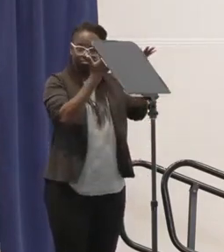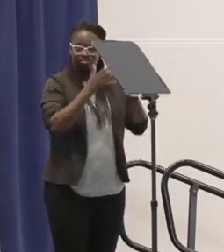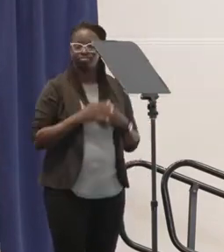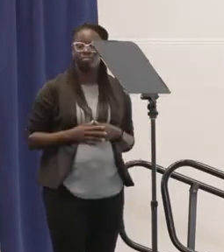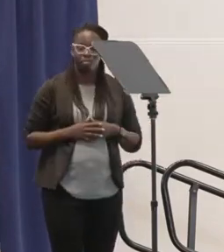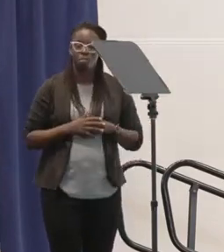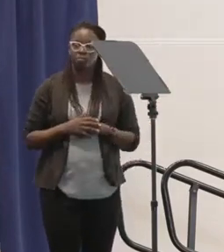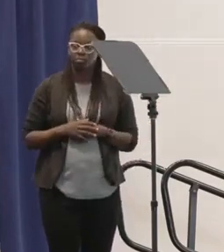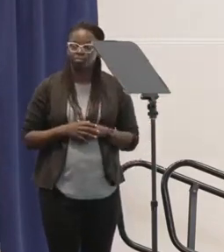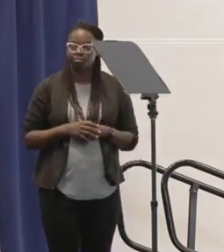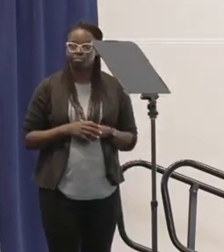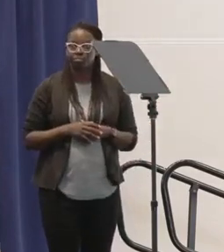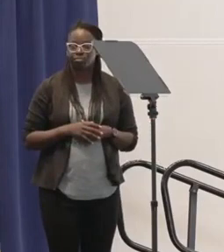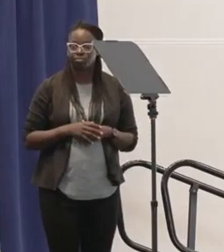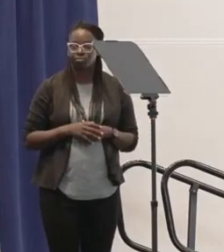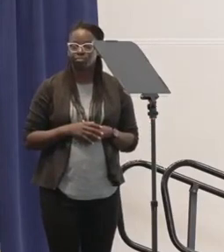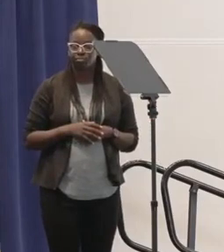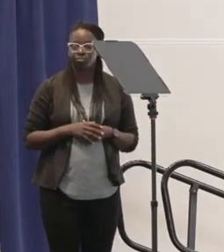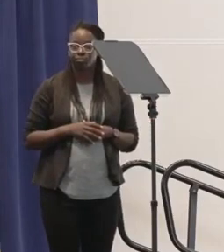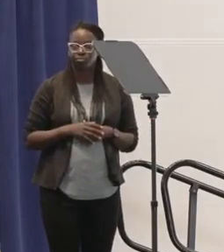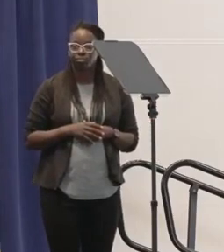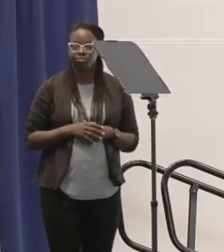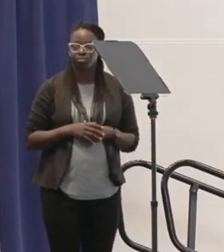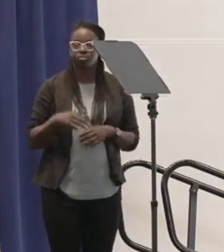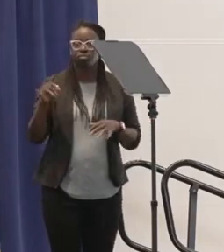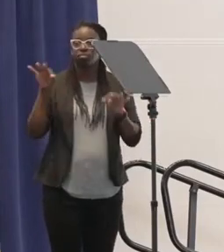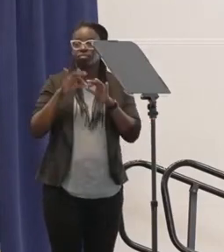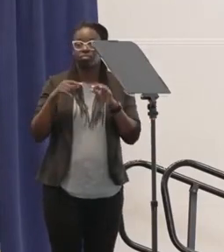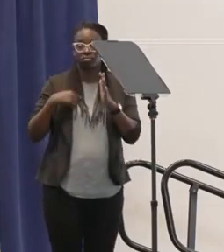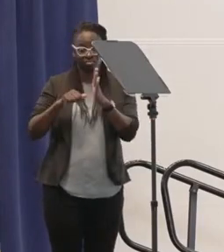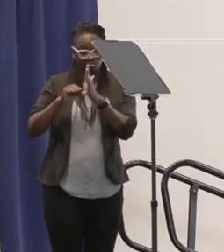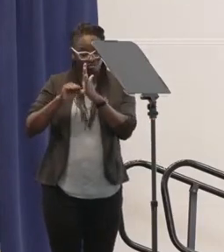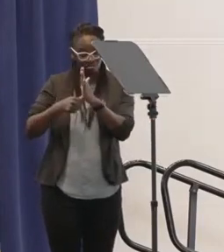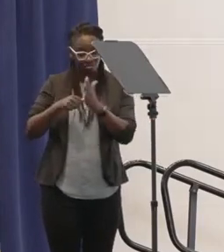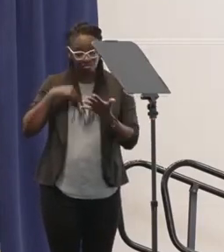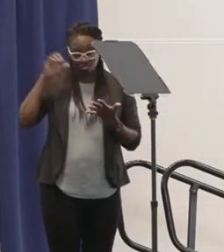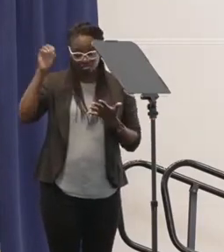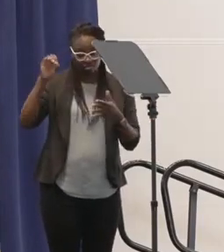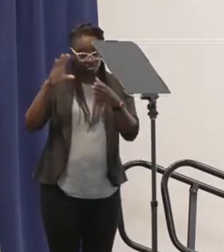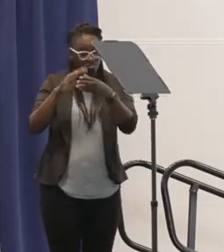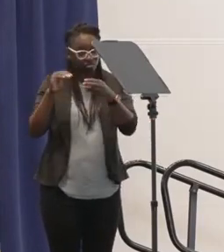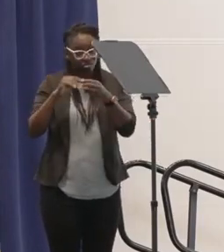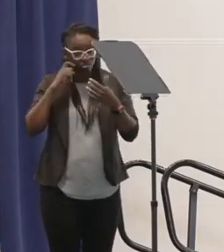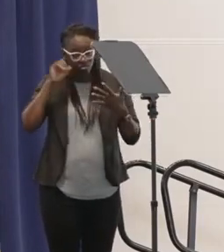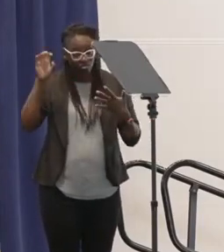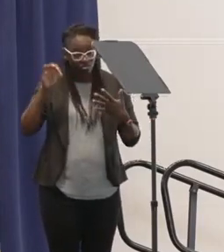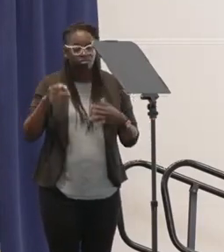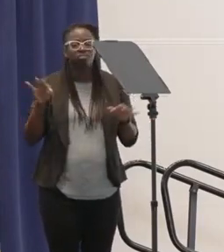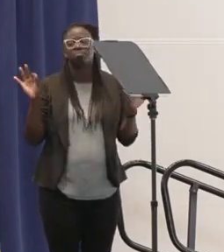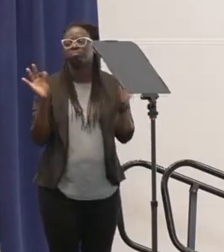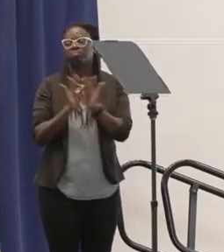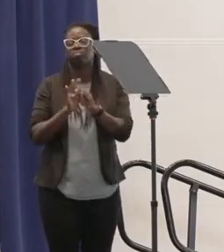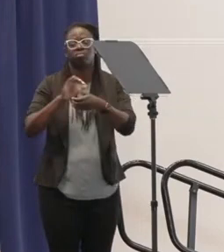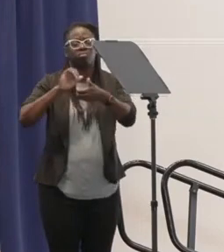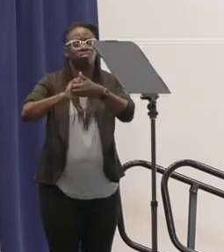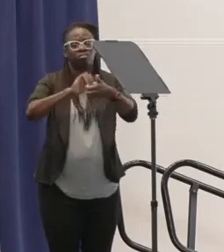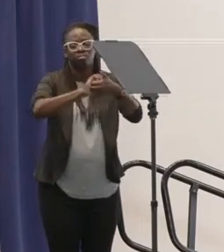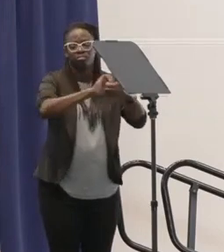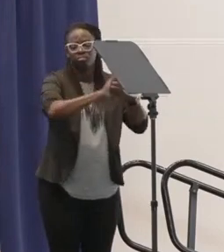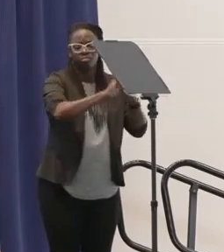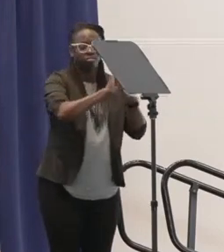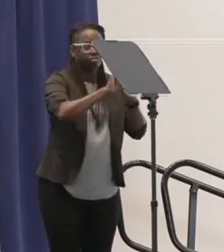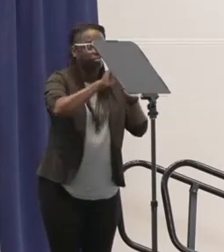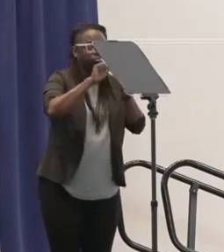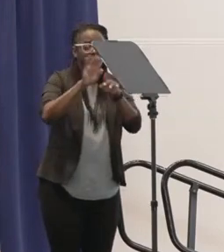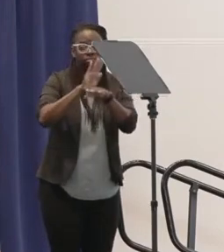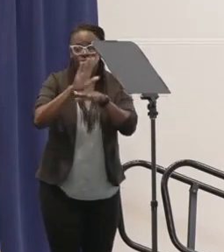collectively. So I'm here to say not only will we continue to work in partnership with you, we hope this guidance offers specifics on what you can and